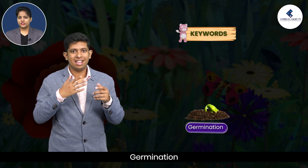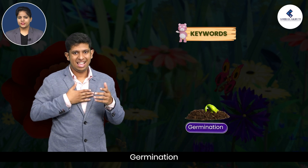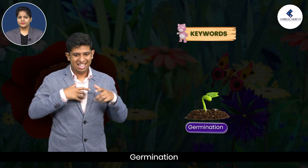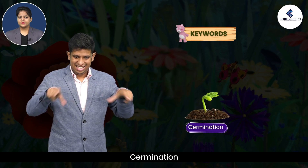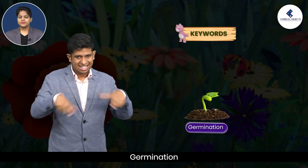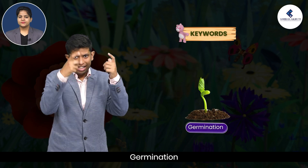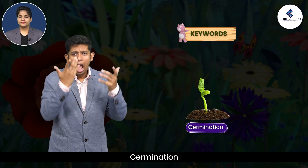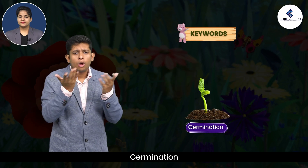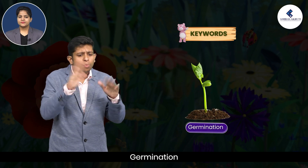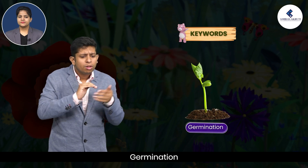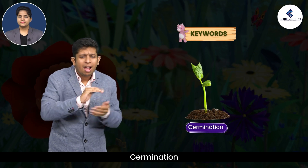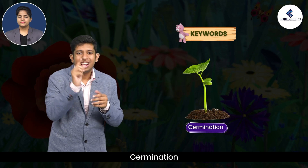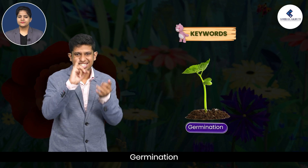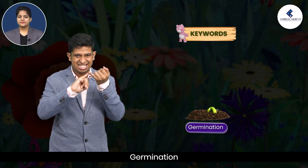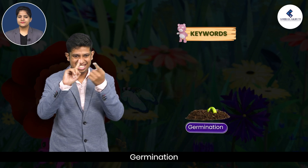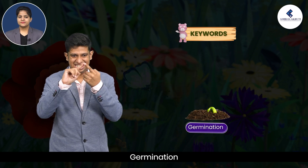germination.